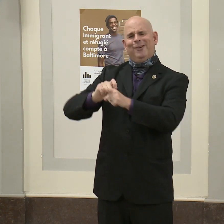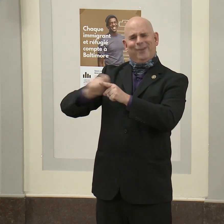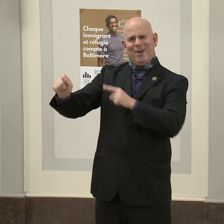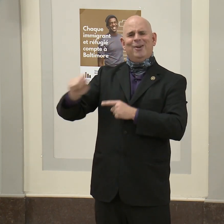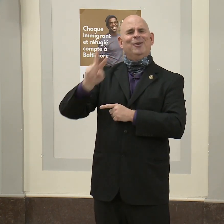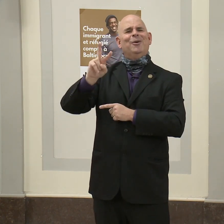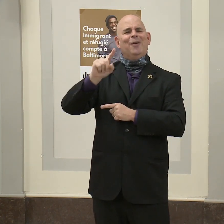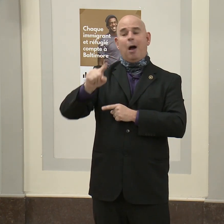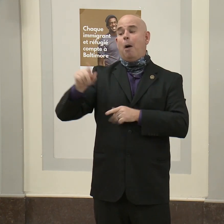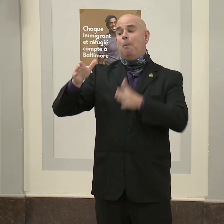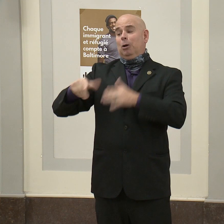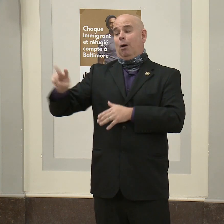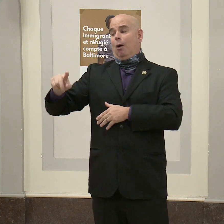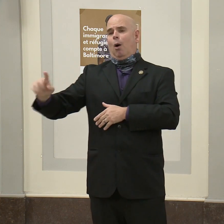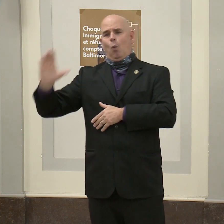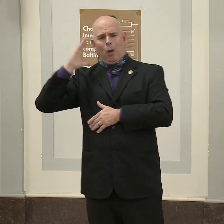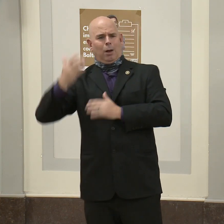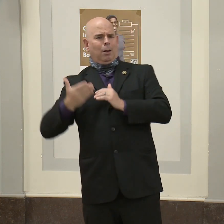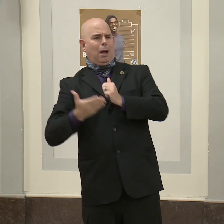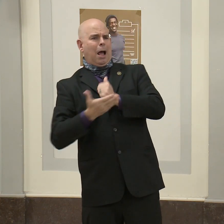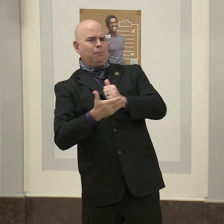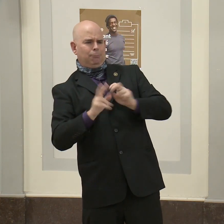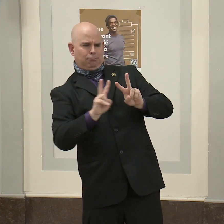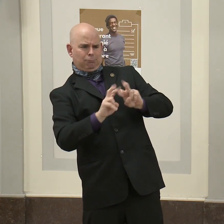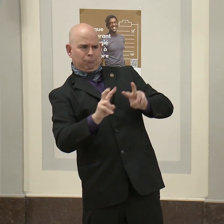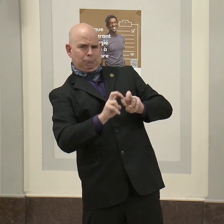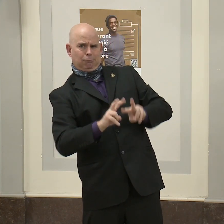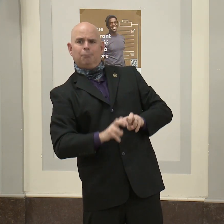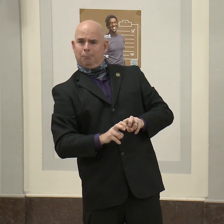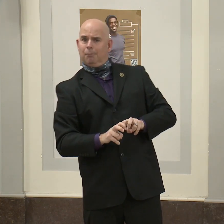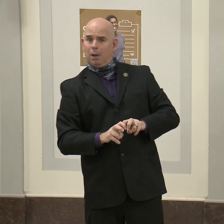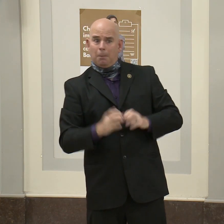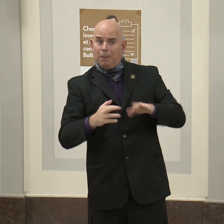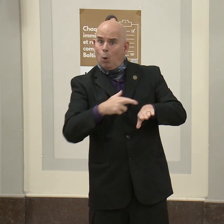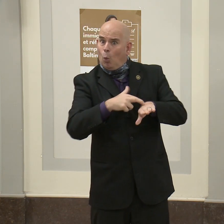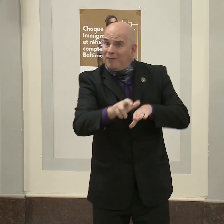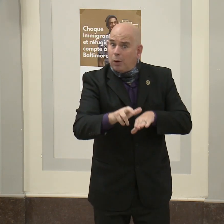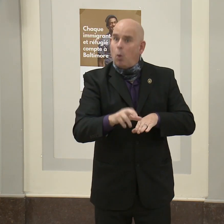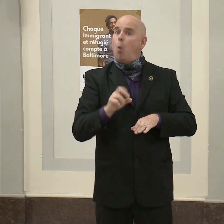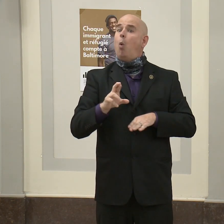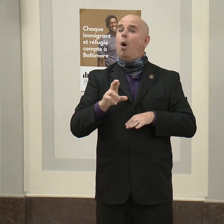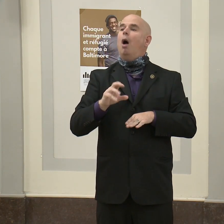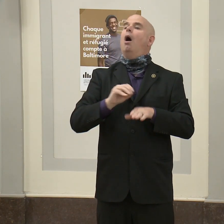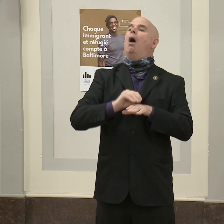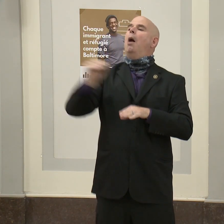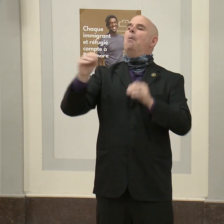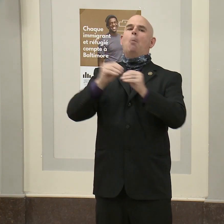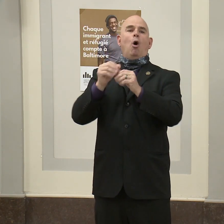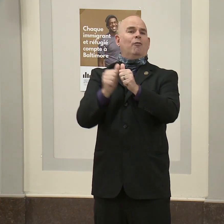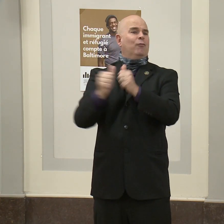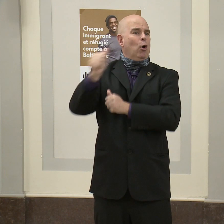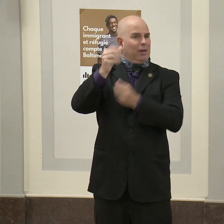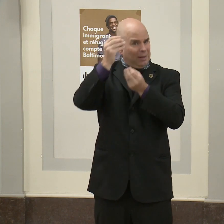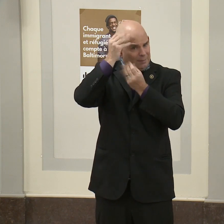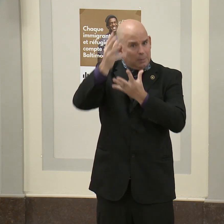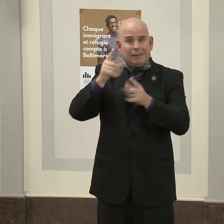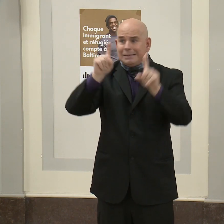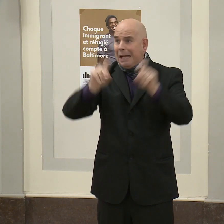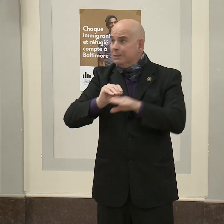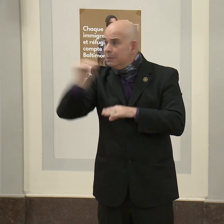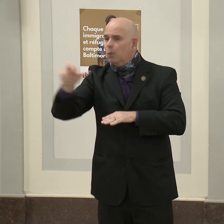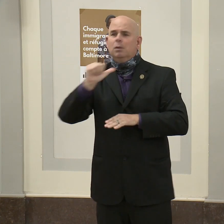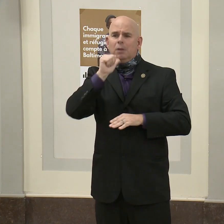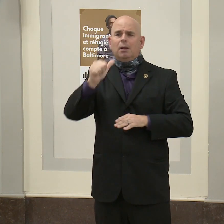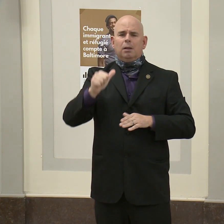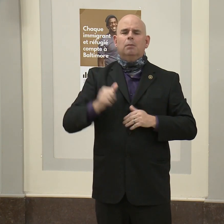testing site for further evaluation if necessary. 211 is a resource for questions for those that might be curious